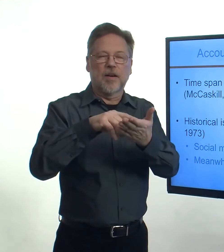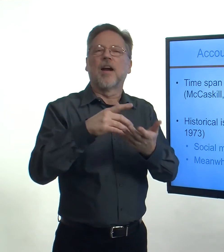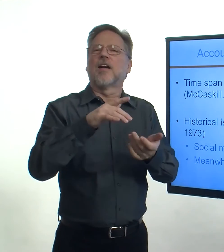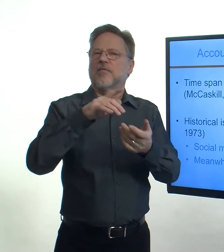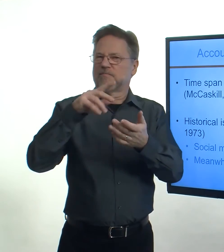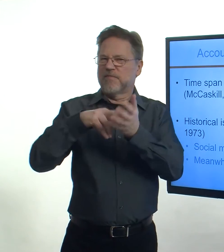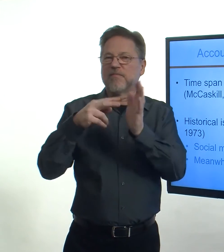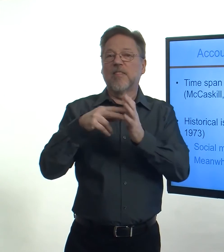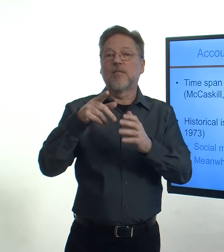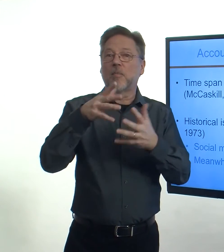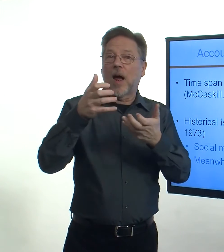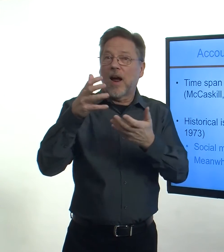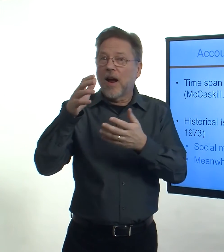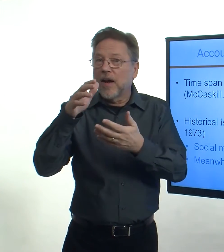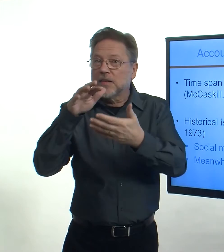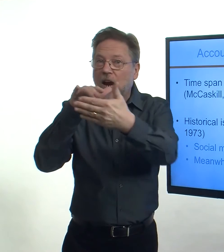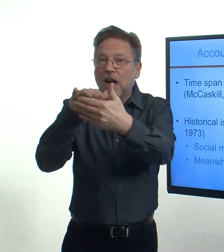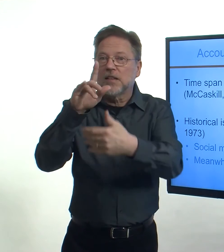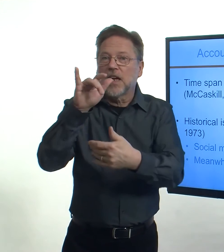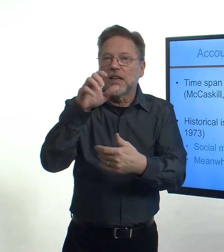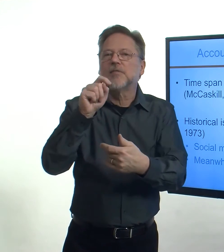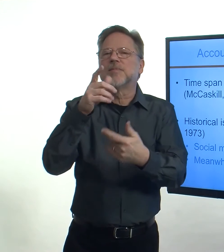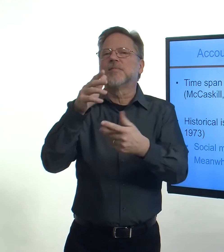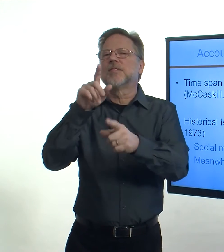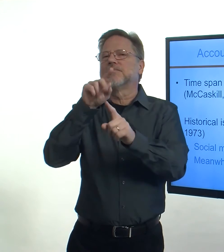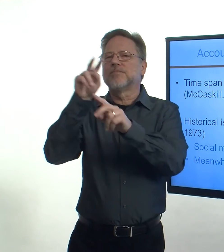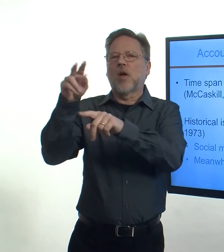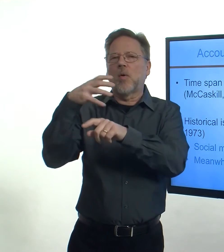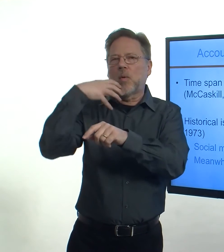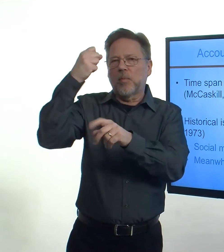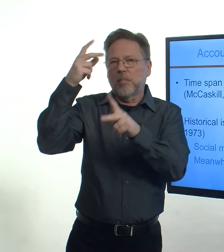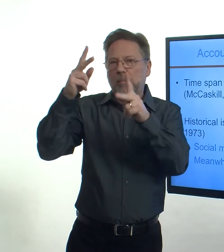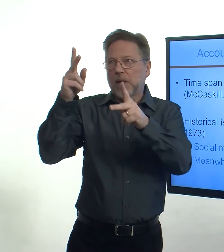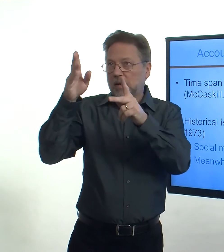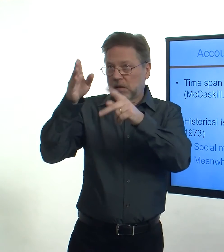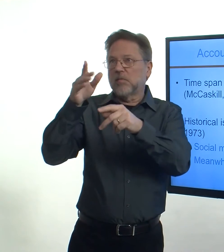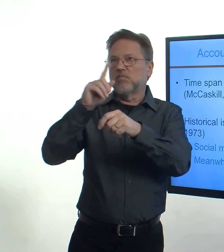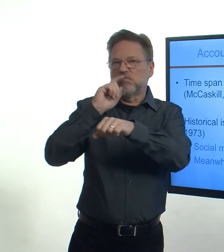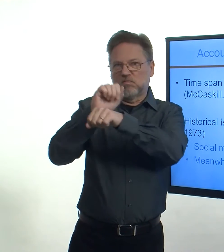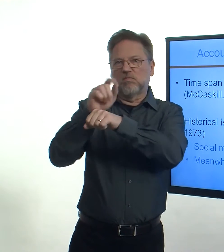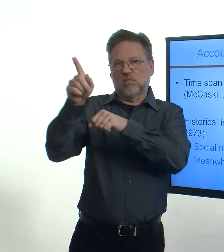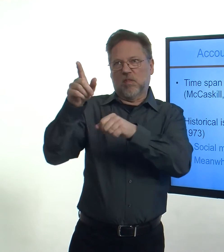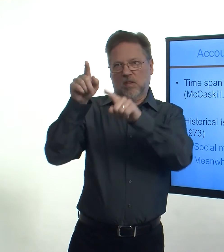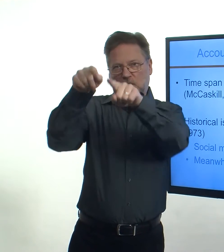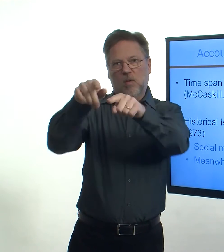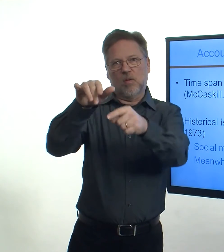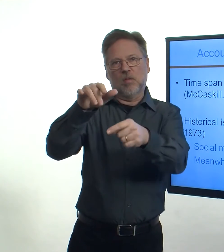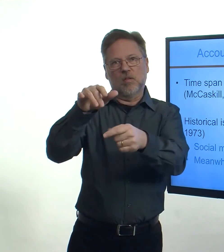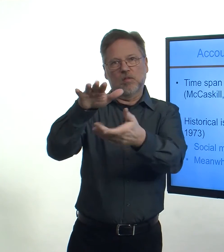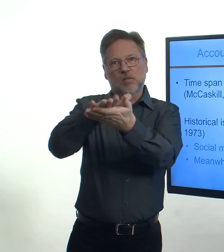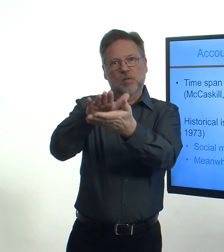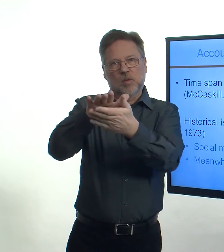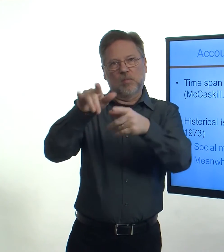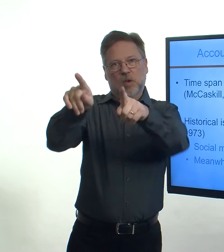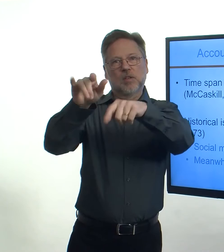If you know of an ethnic community and want to study their dialect, start with older people who went to school during that